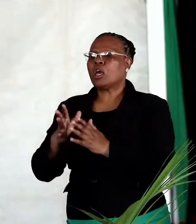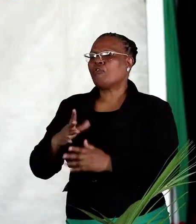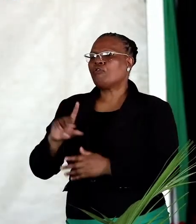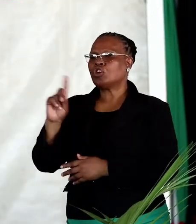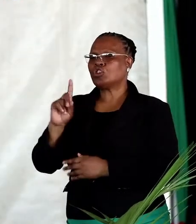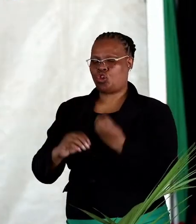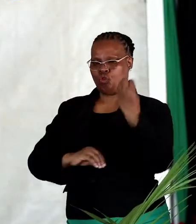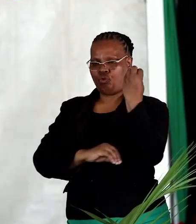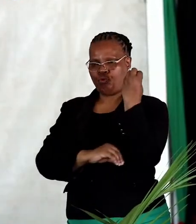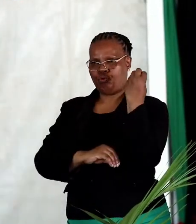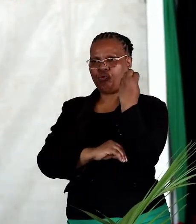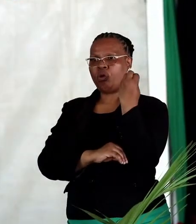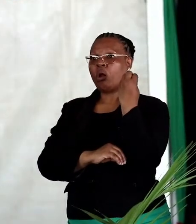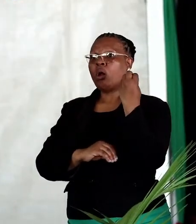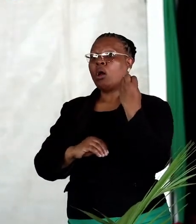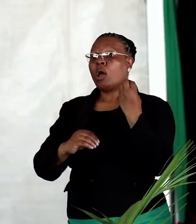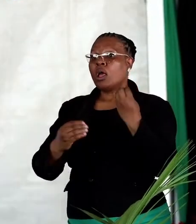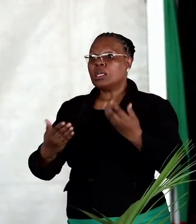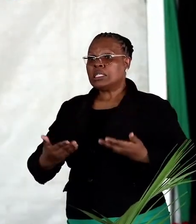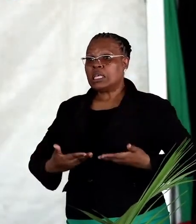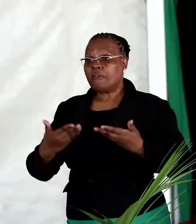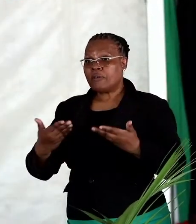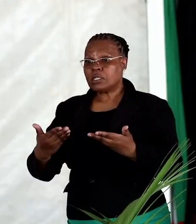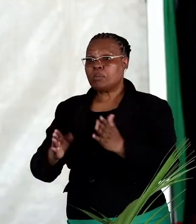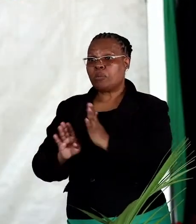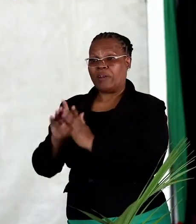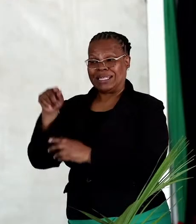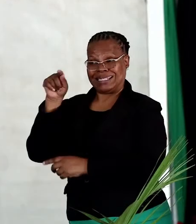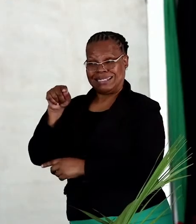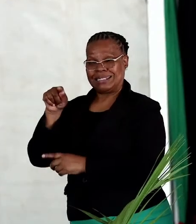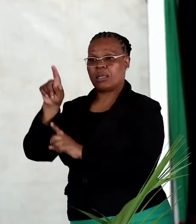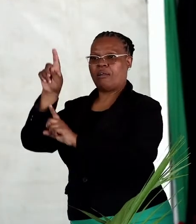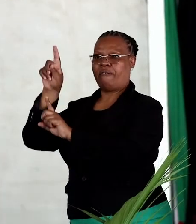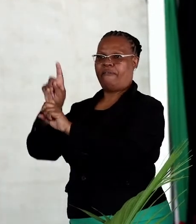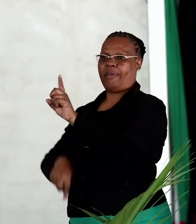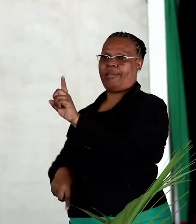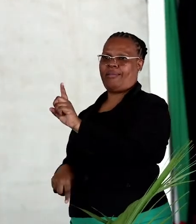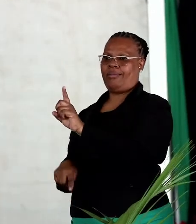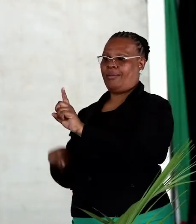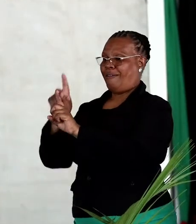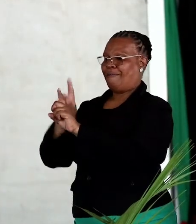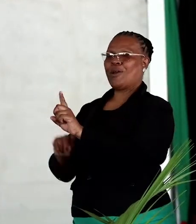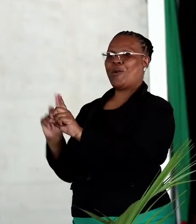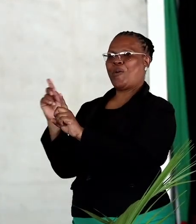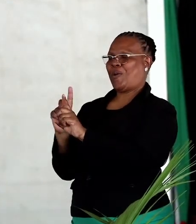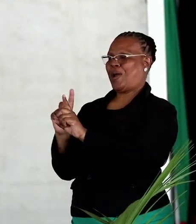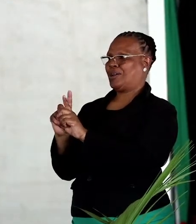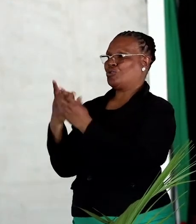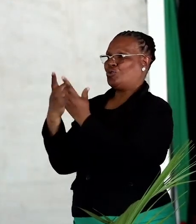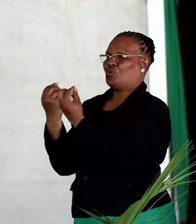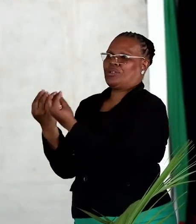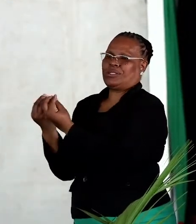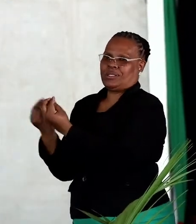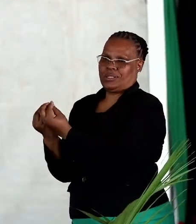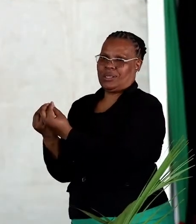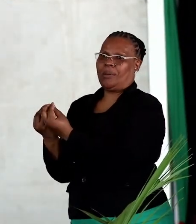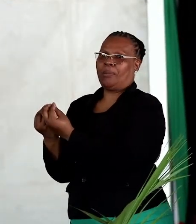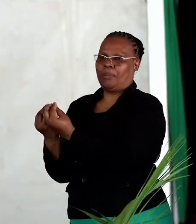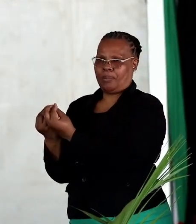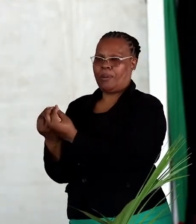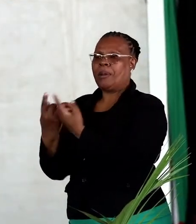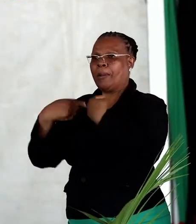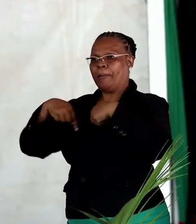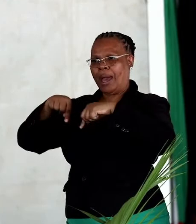was supposed to do. As a result, amatye iheadstones yafika yazibeka endlini,